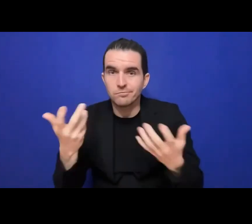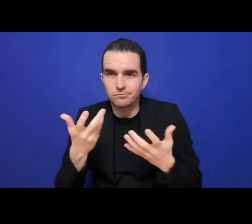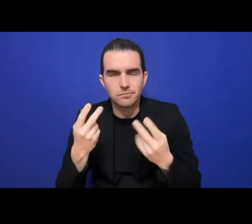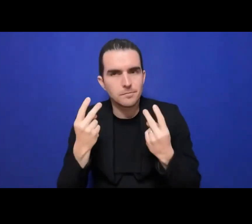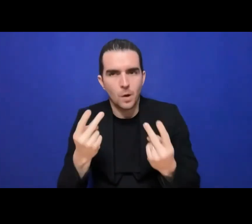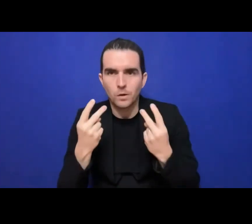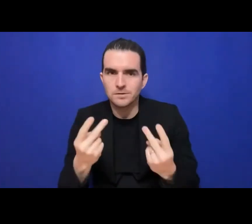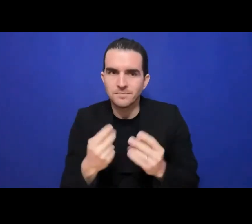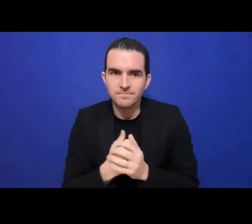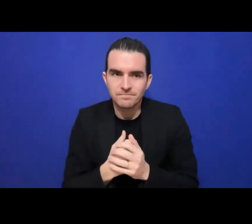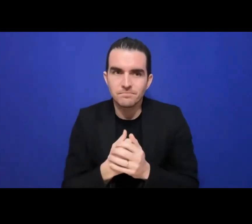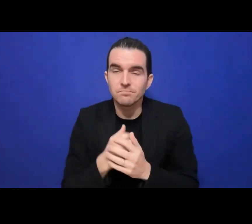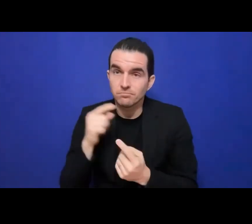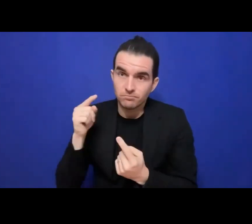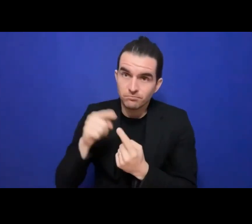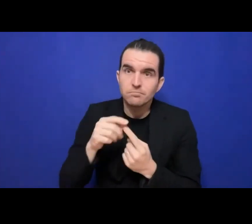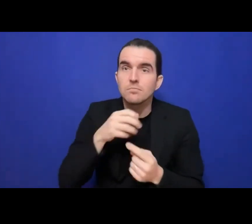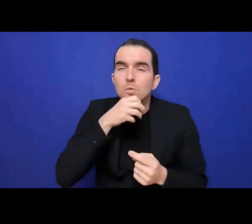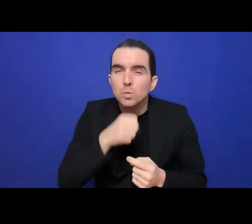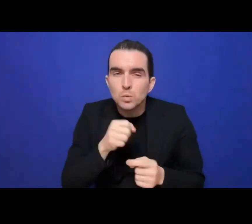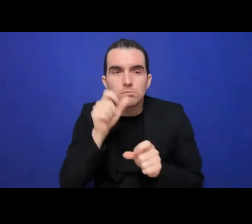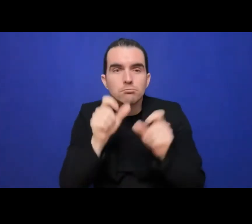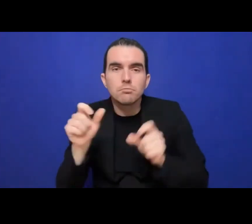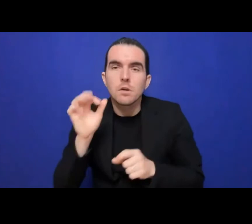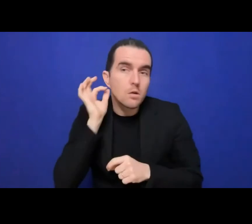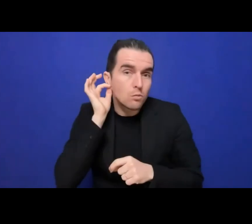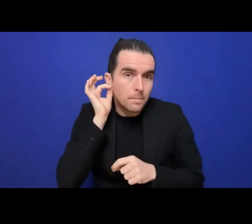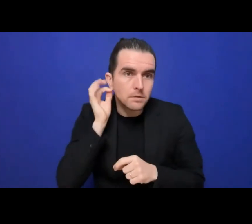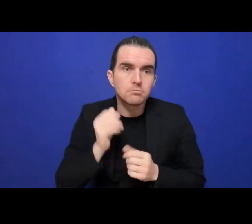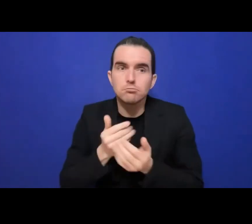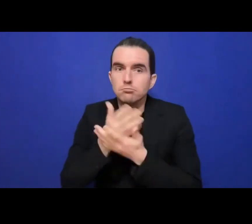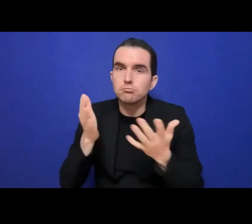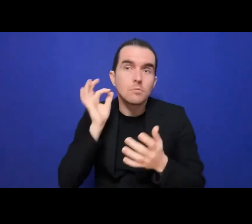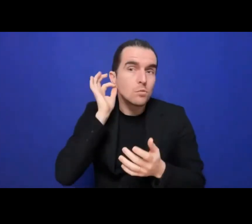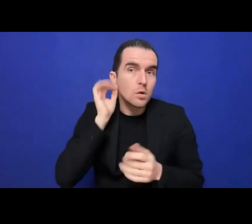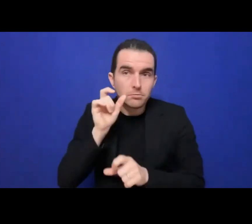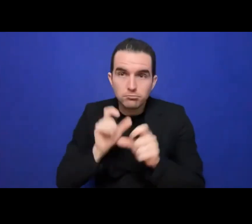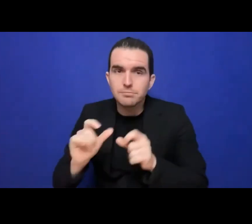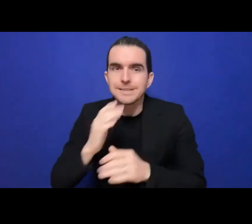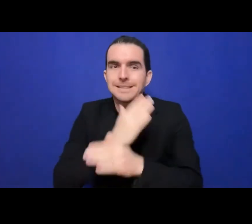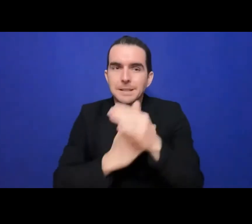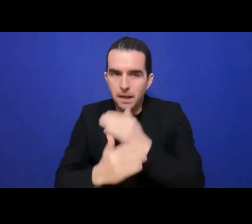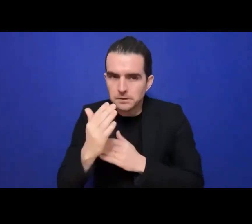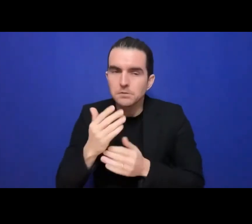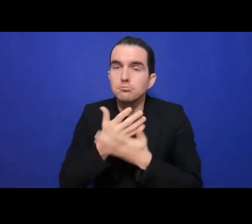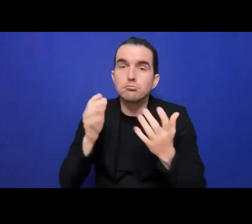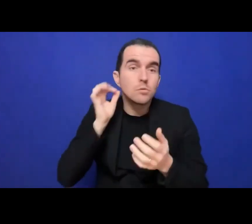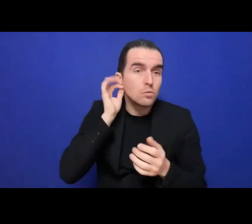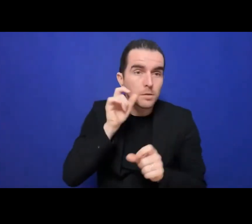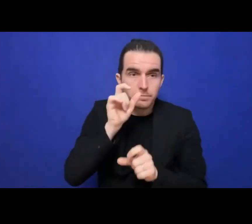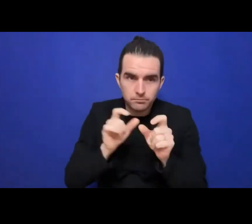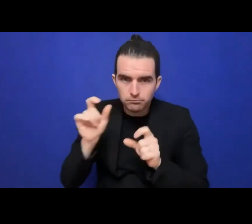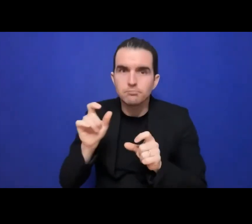with sexual reproductive health and awareness packages, and linking this to other